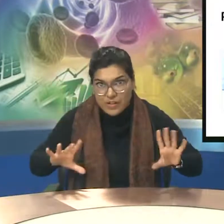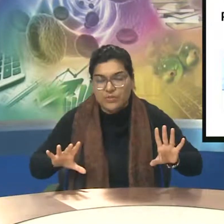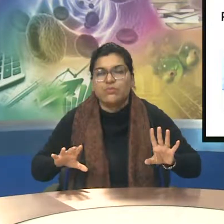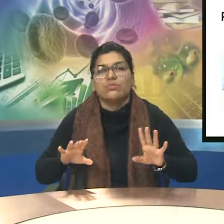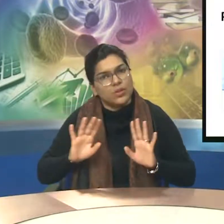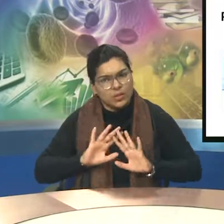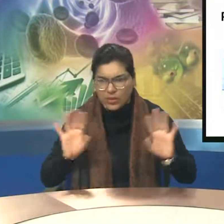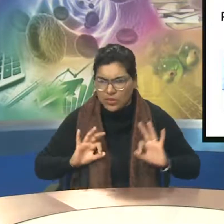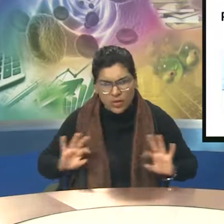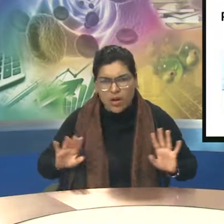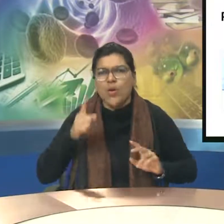take out the prints.